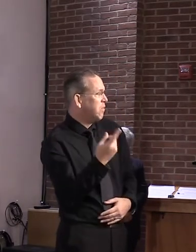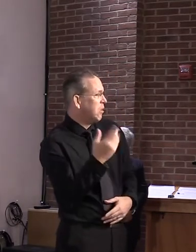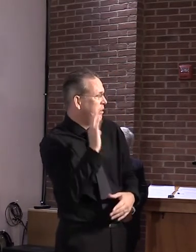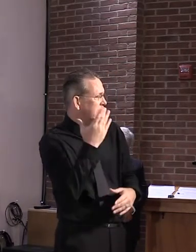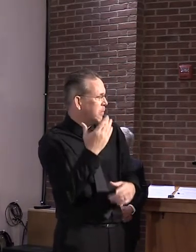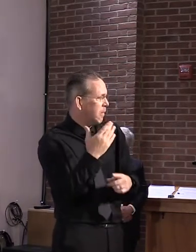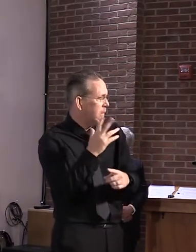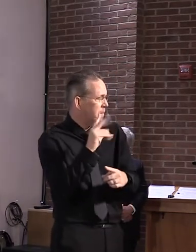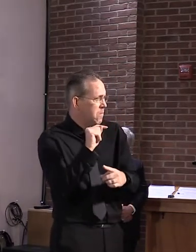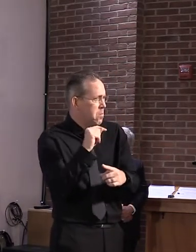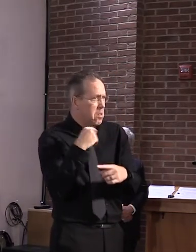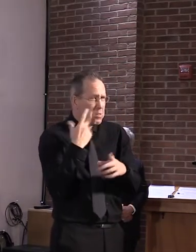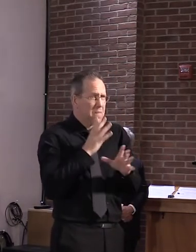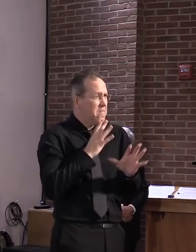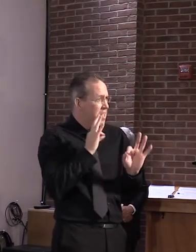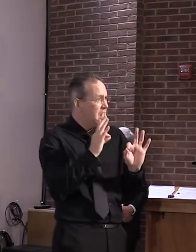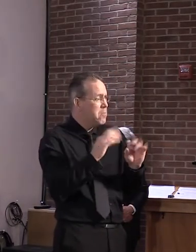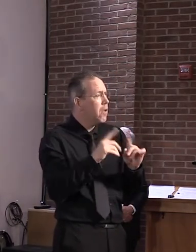of